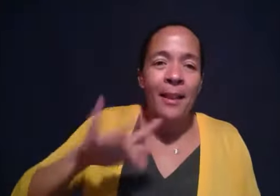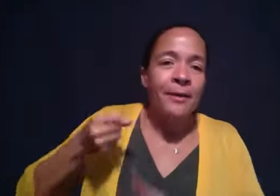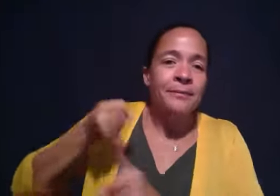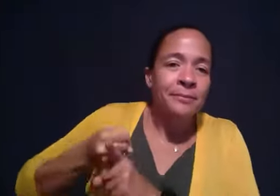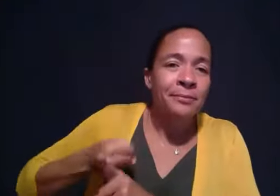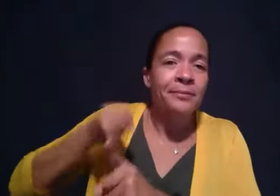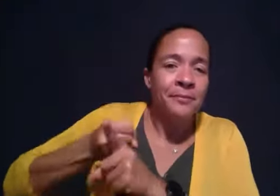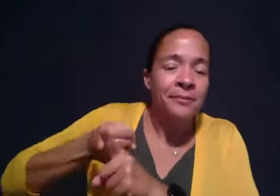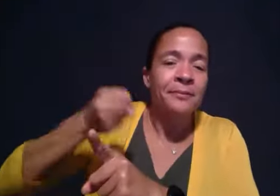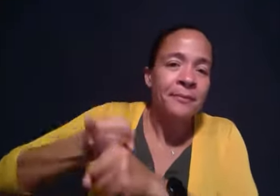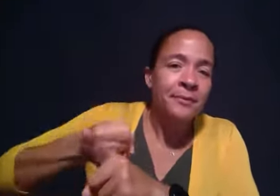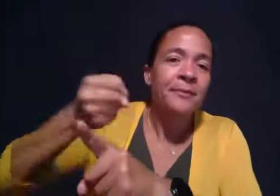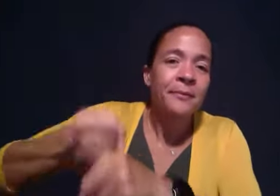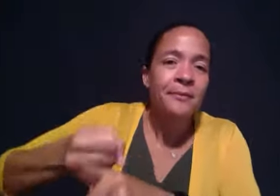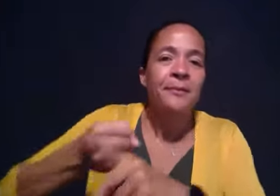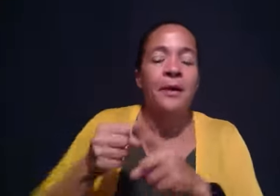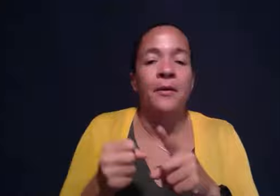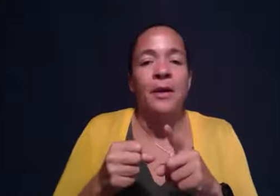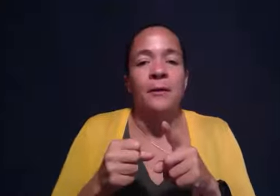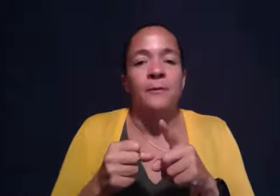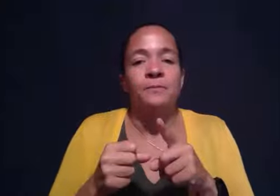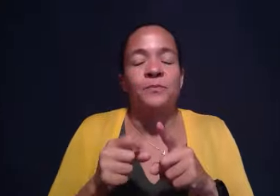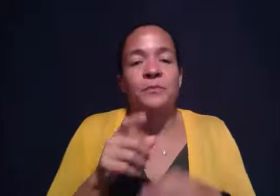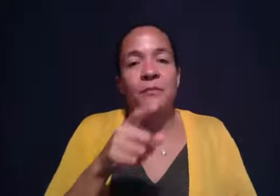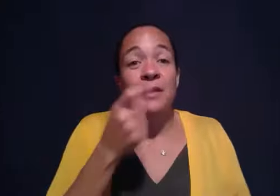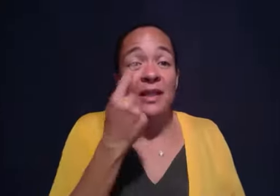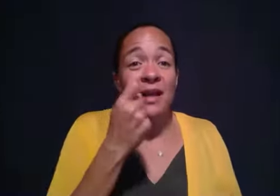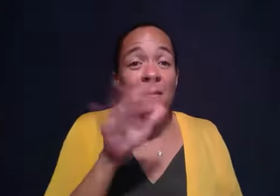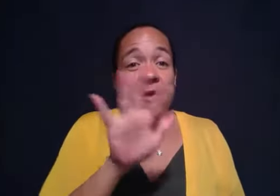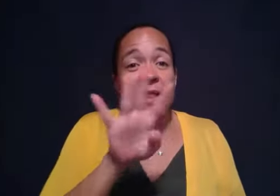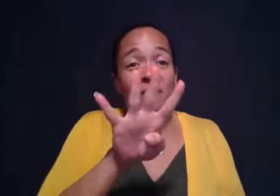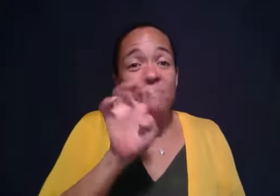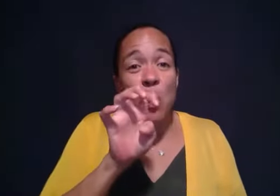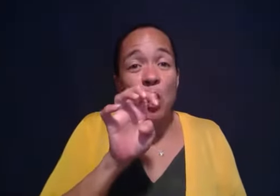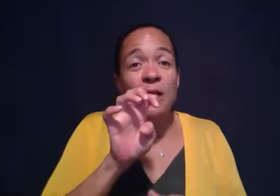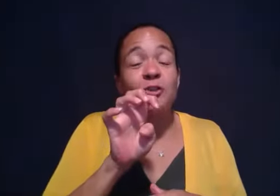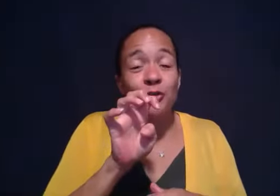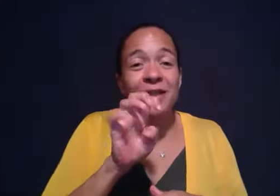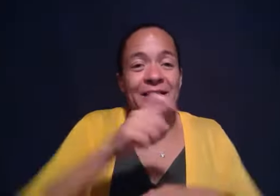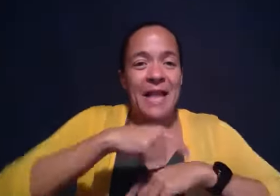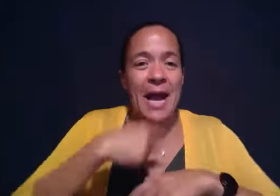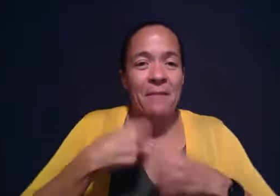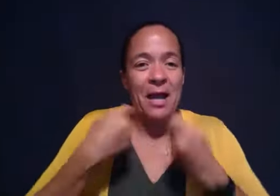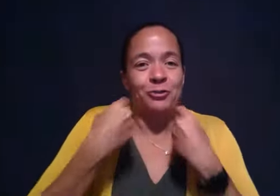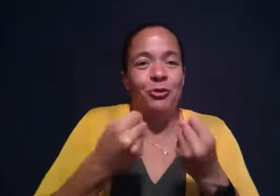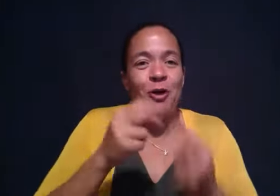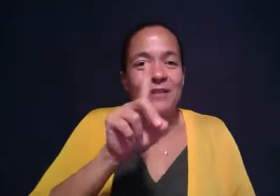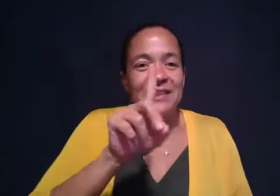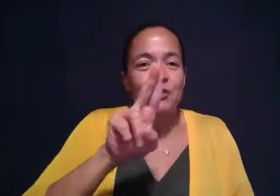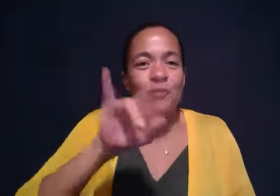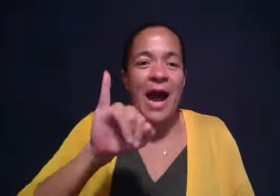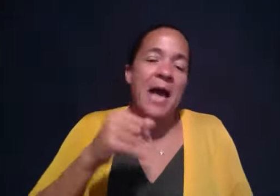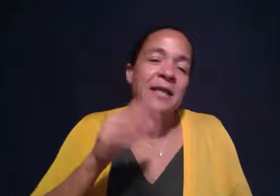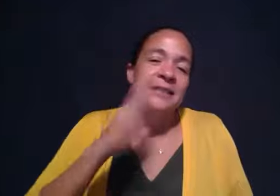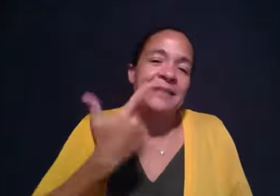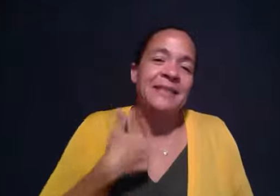about the 400th time I drive drunk, I get caught every 400th time. And so I had gotten